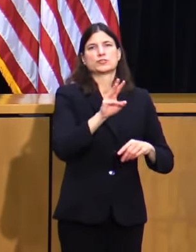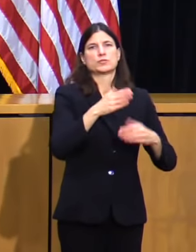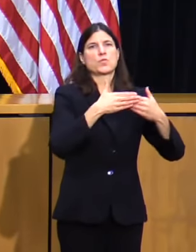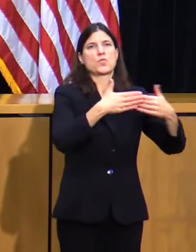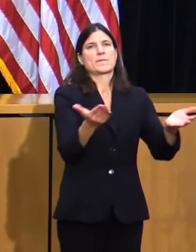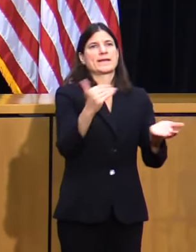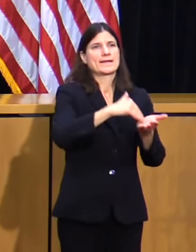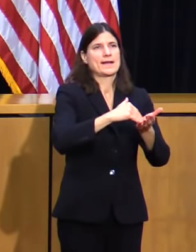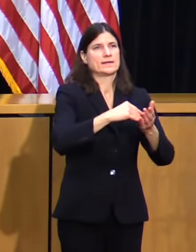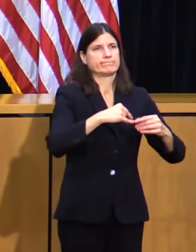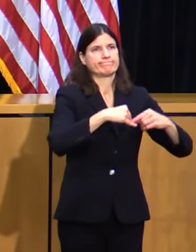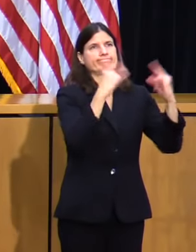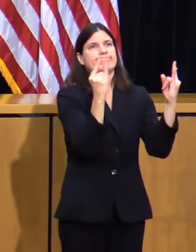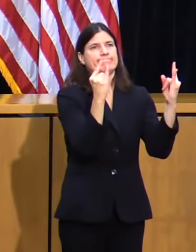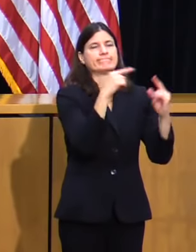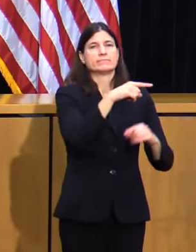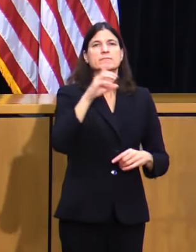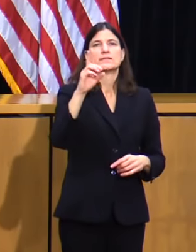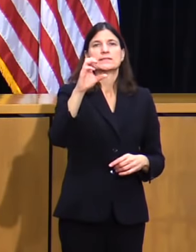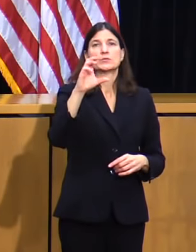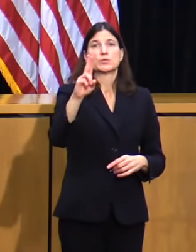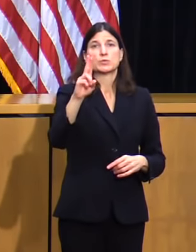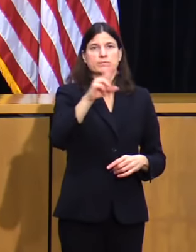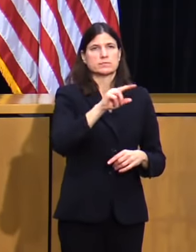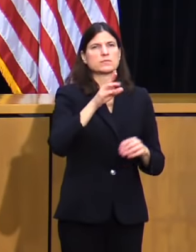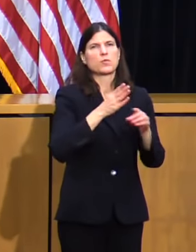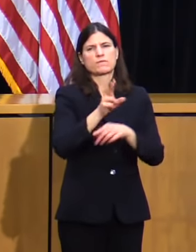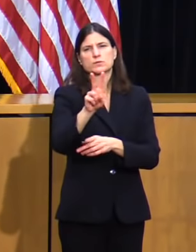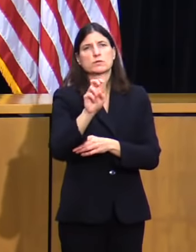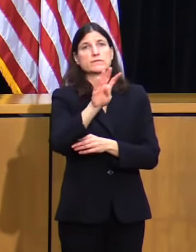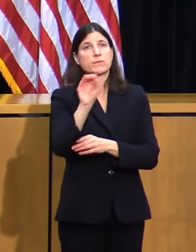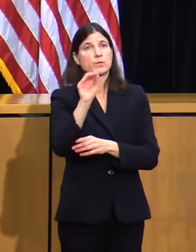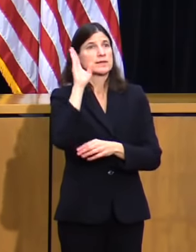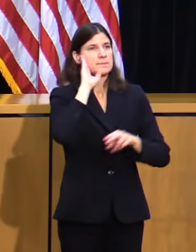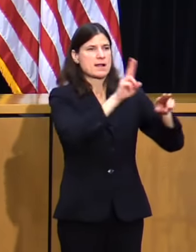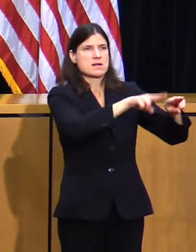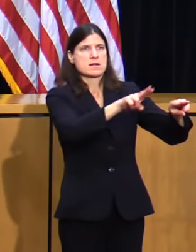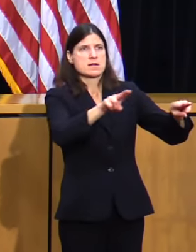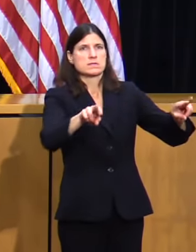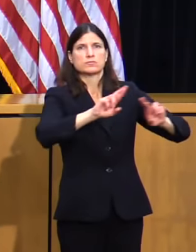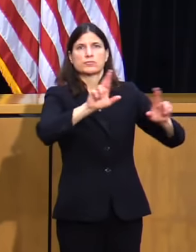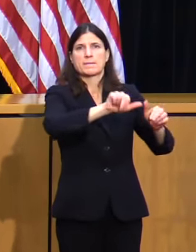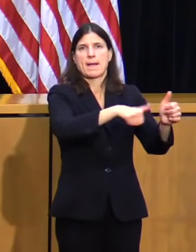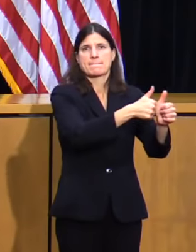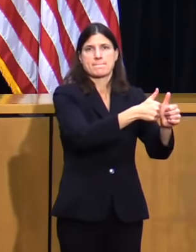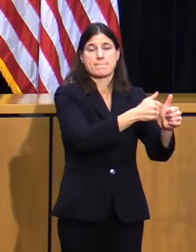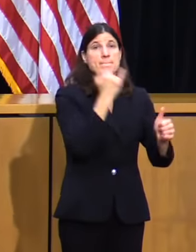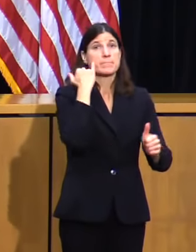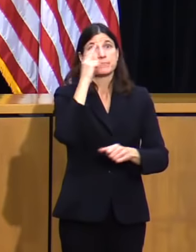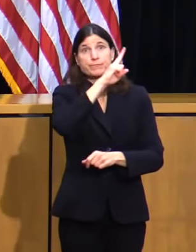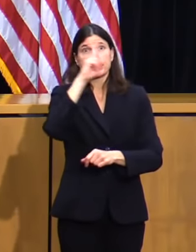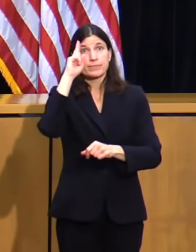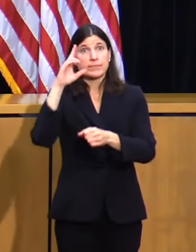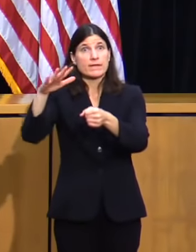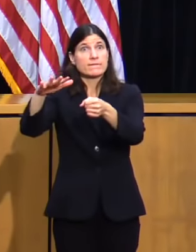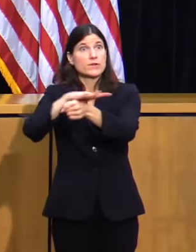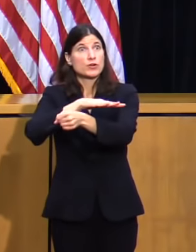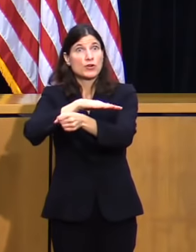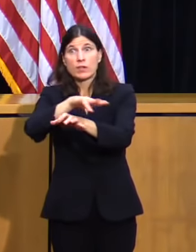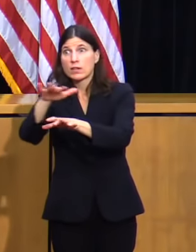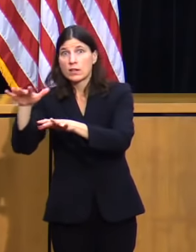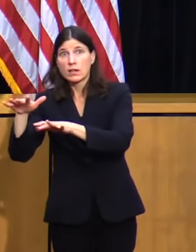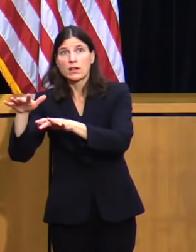continue their vital COVID-19 response and their equally important mission of providing day-to-day healthcare services for millions of residents